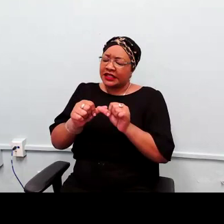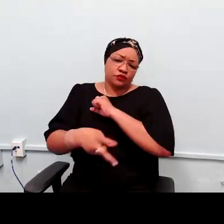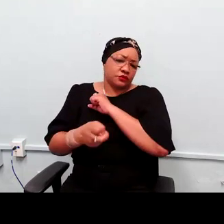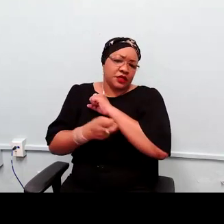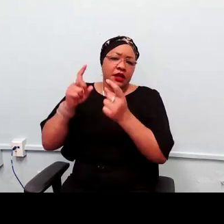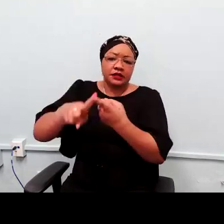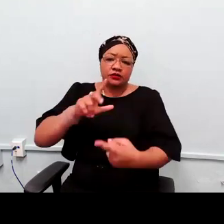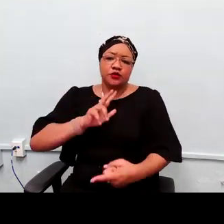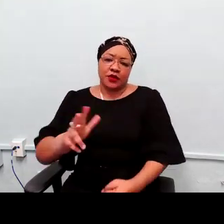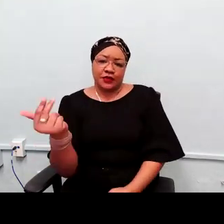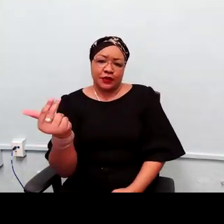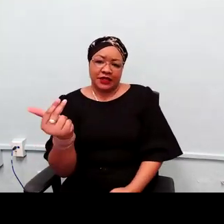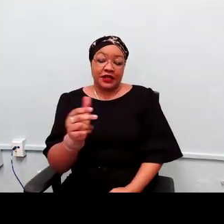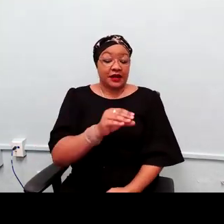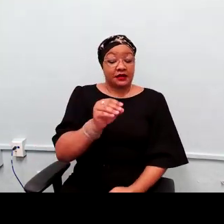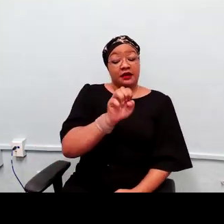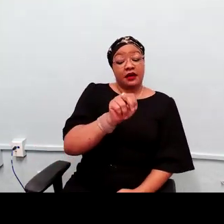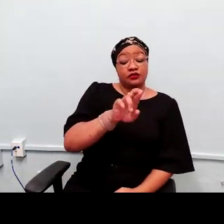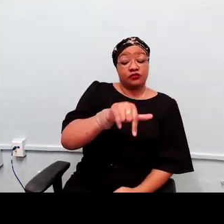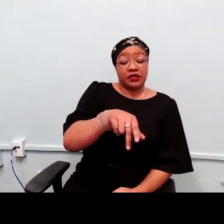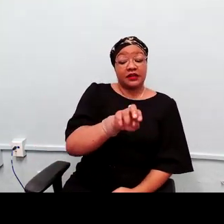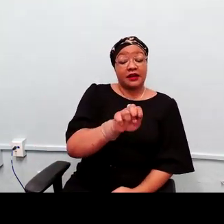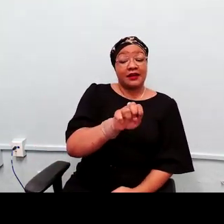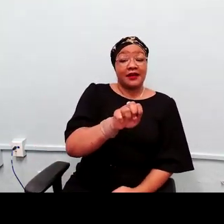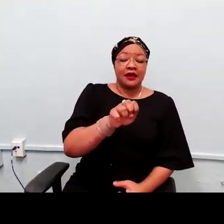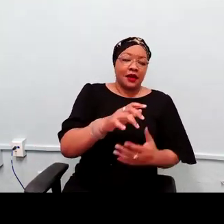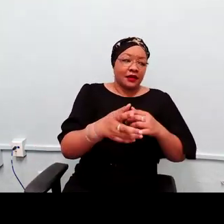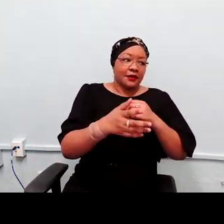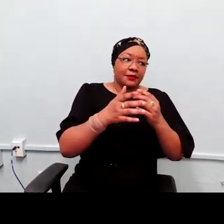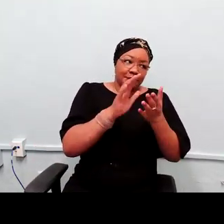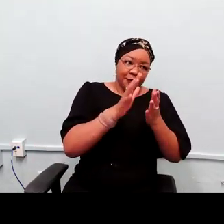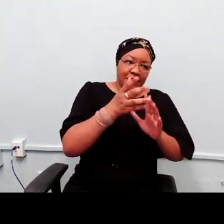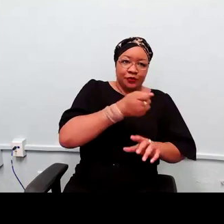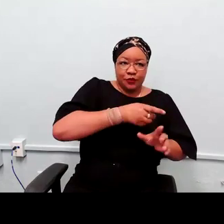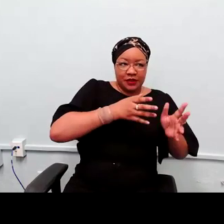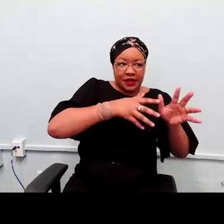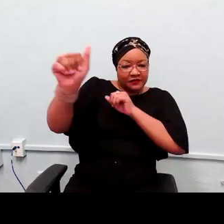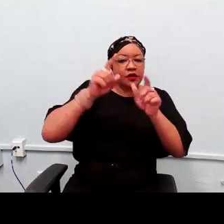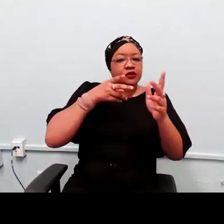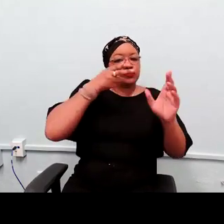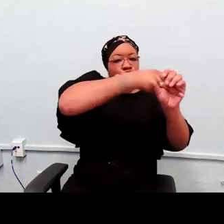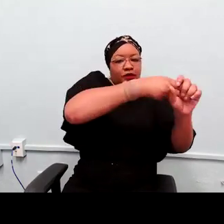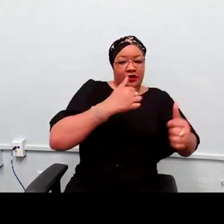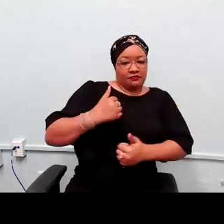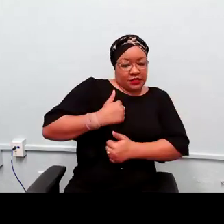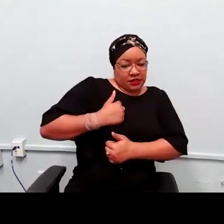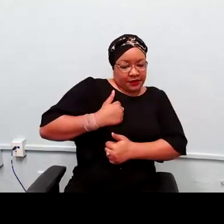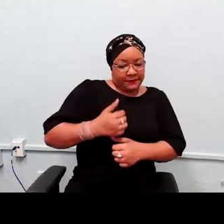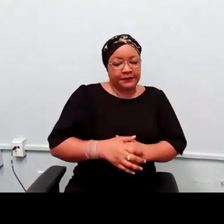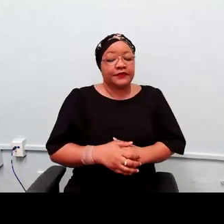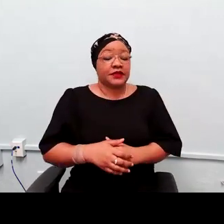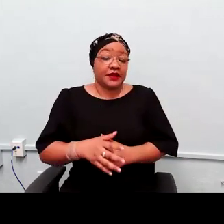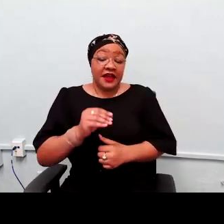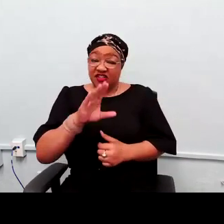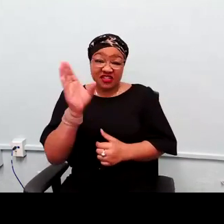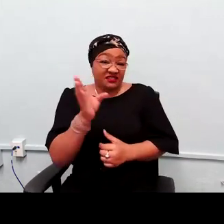got drafted. 4 years, never called in sick, never missed a day of work. And Enrique was an excellent